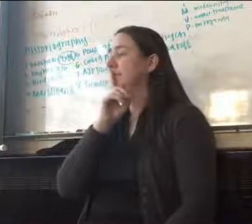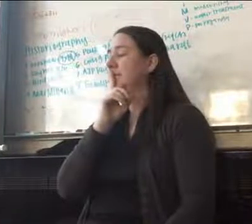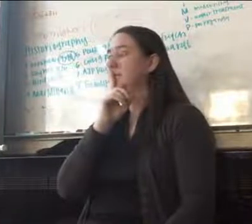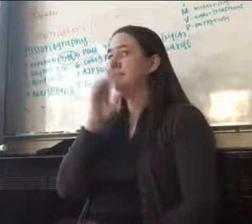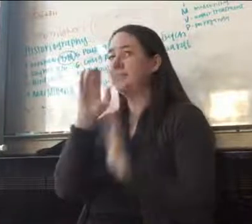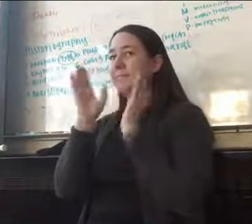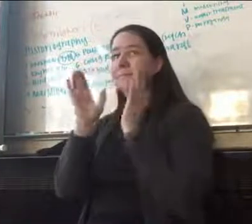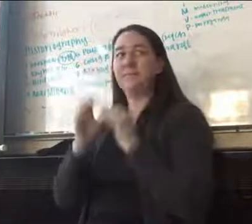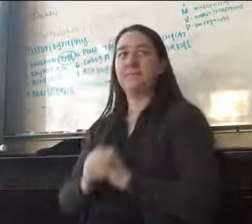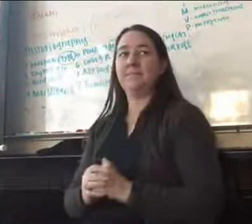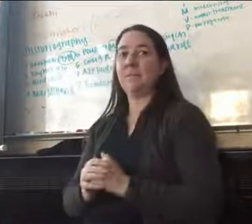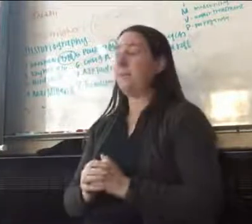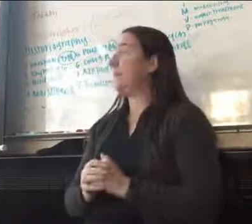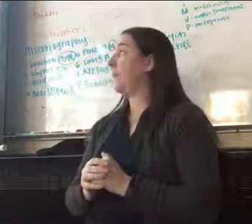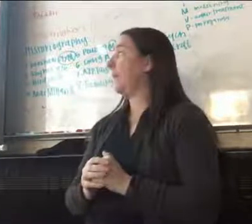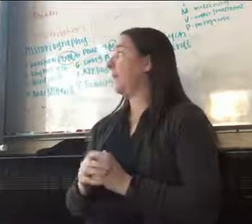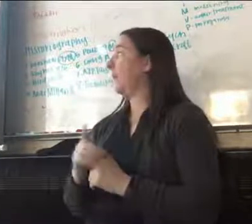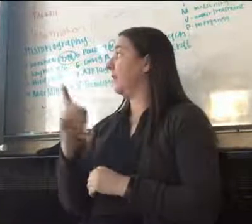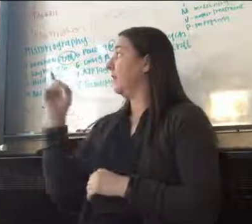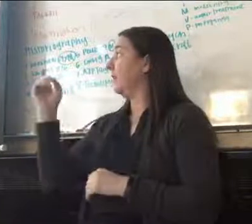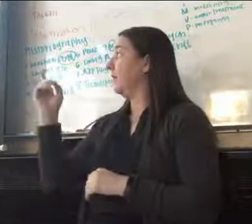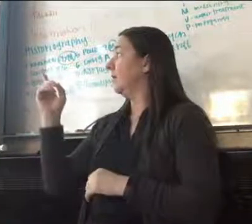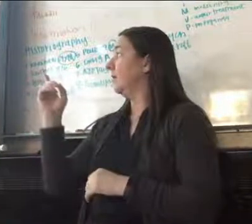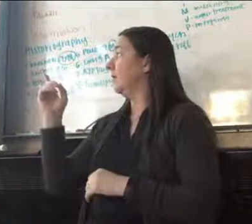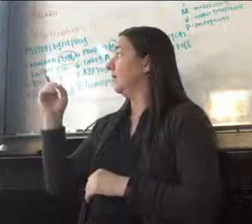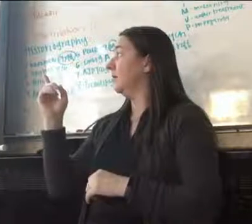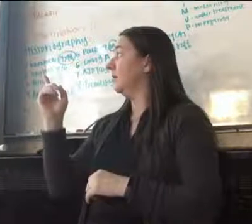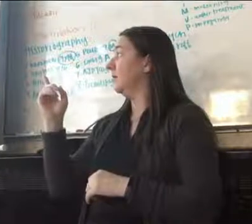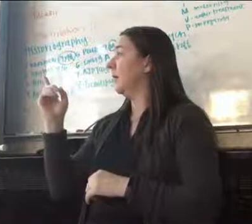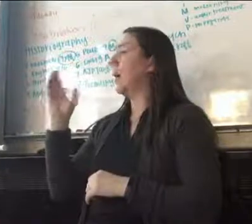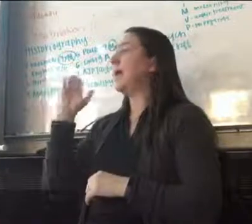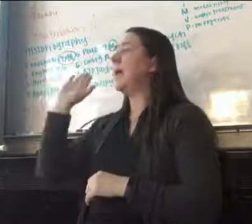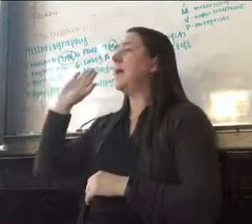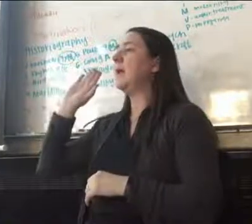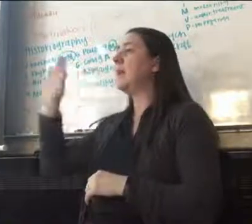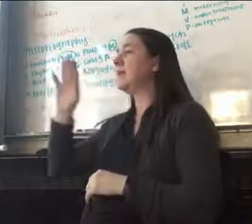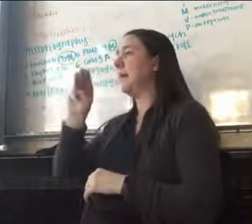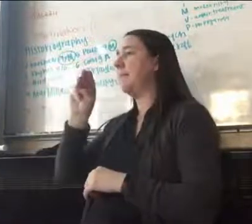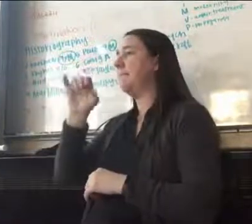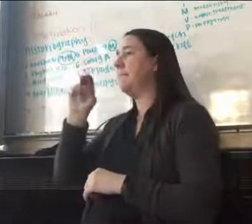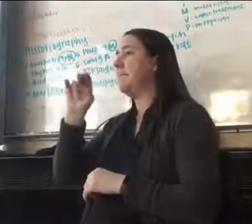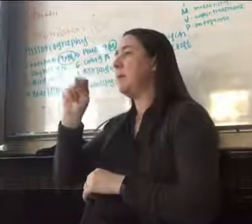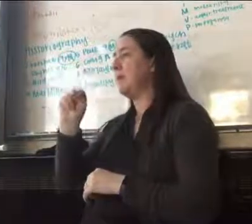listen. So here's the thing about this. What is his minions' names?